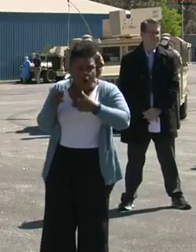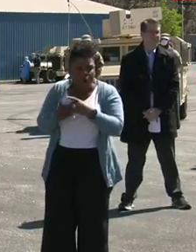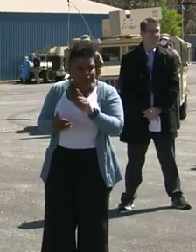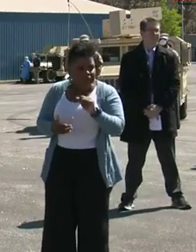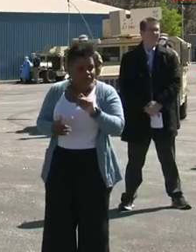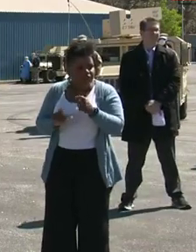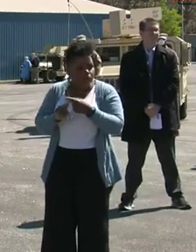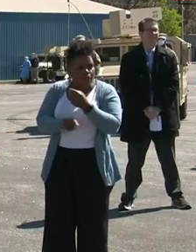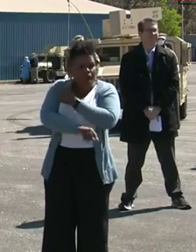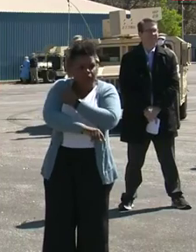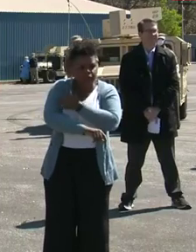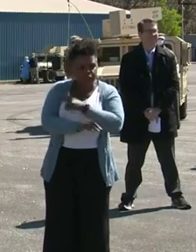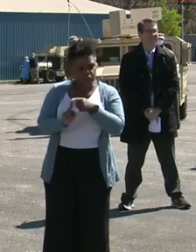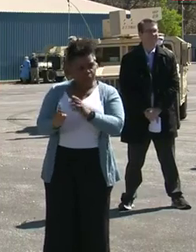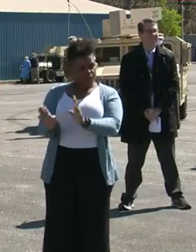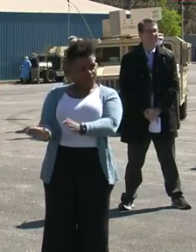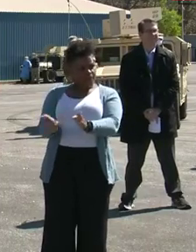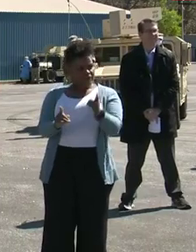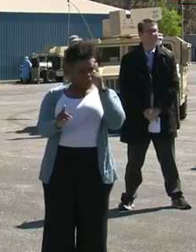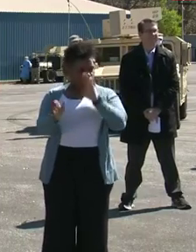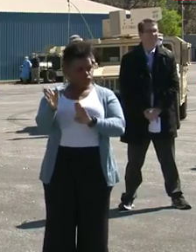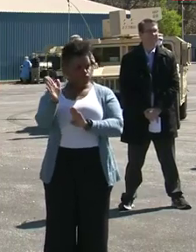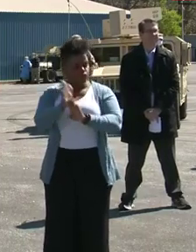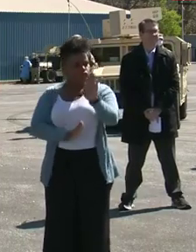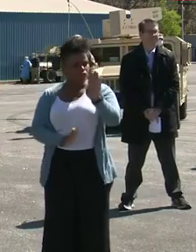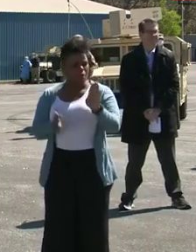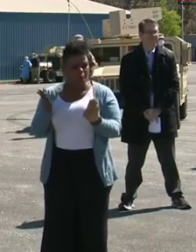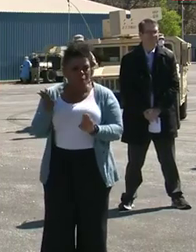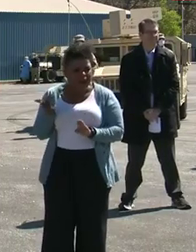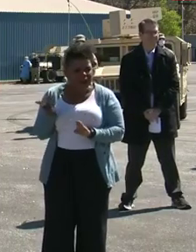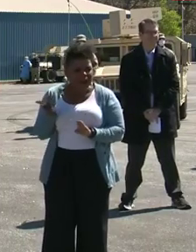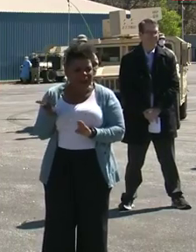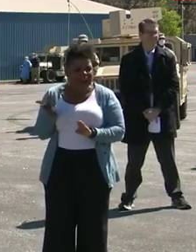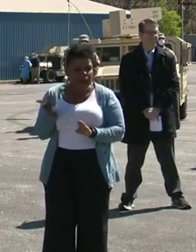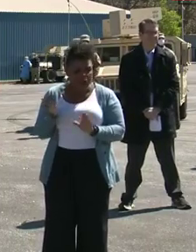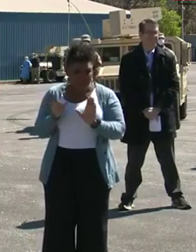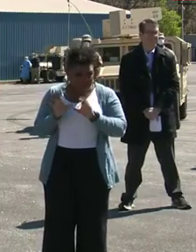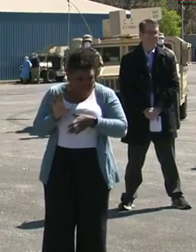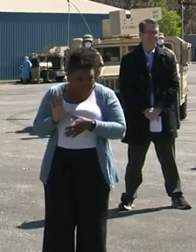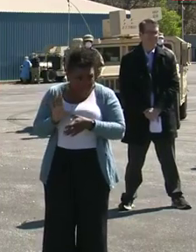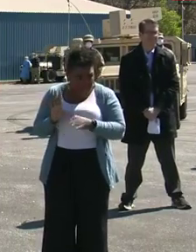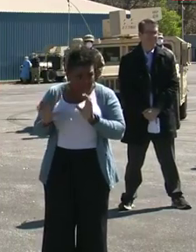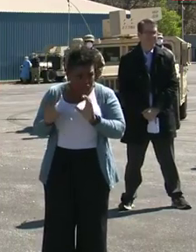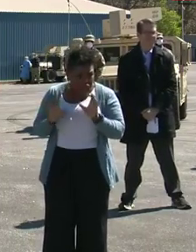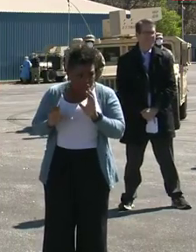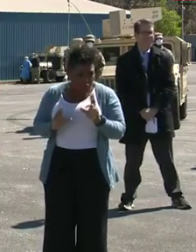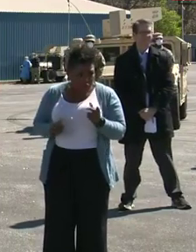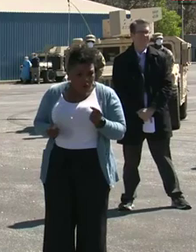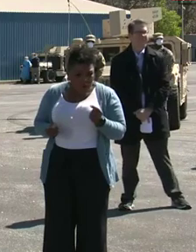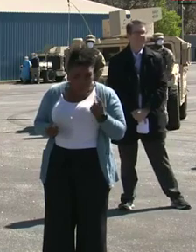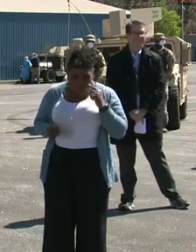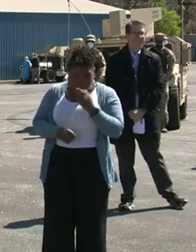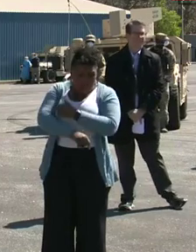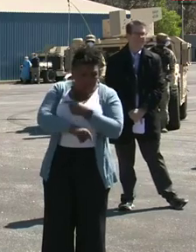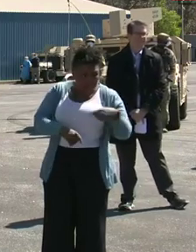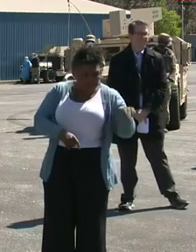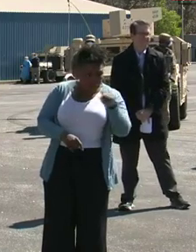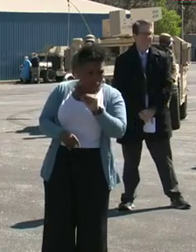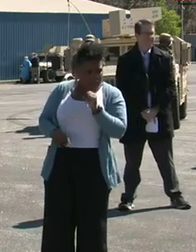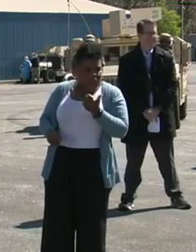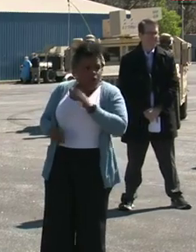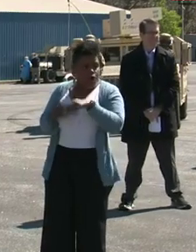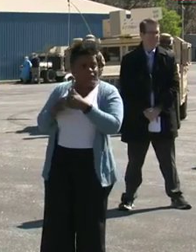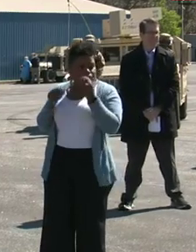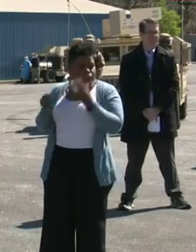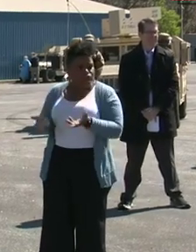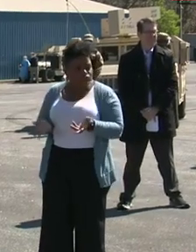for the surge? Why is that? Is that a breakdown in communication with the hospitals, or why wouldn't you have everything you need from the hospitals already? I